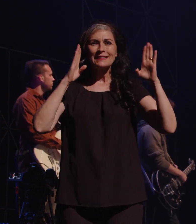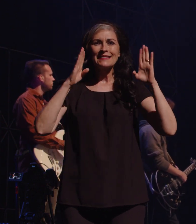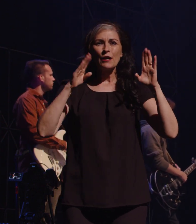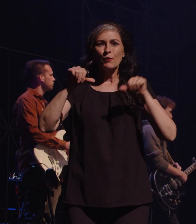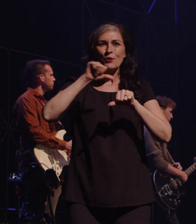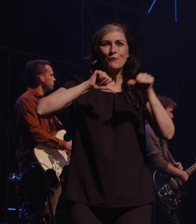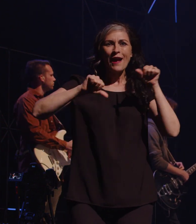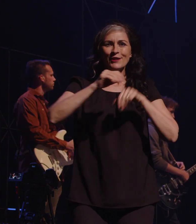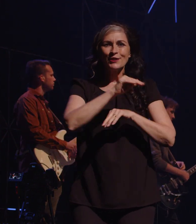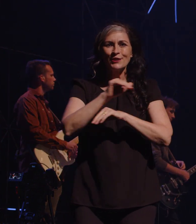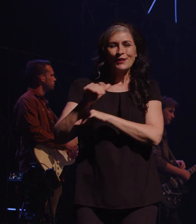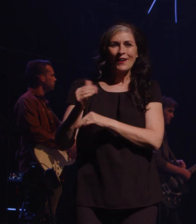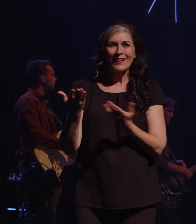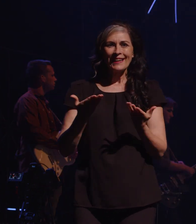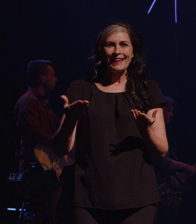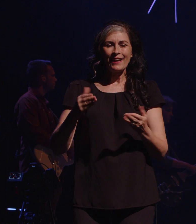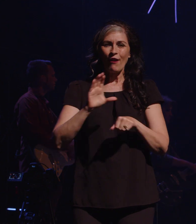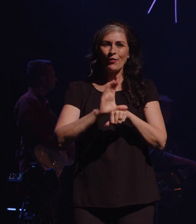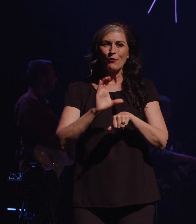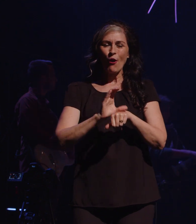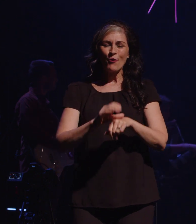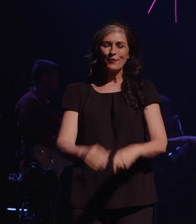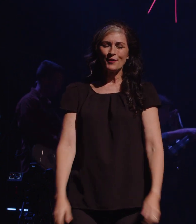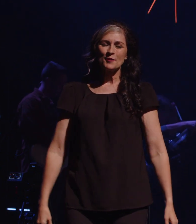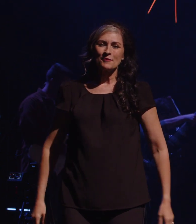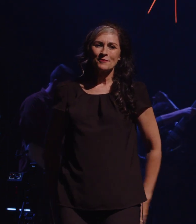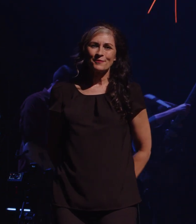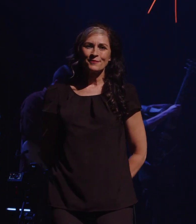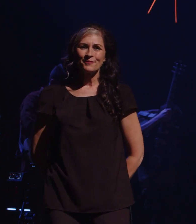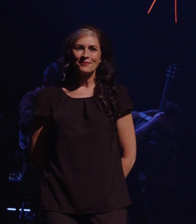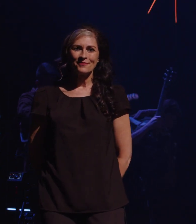someone around you tonight here at the Grove.